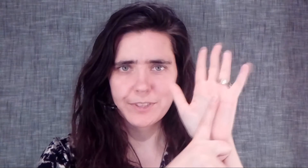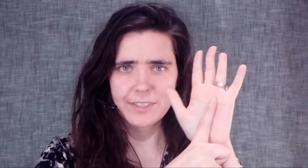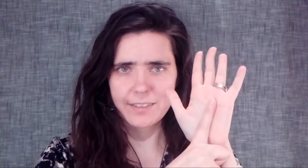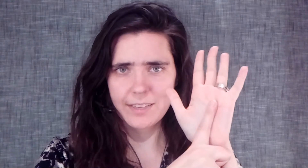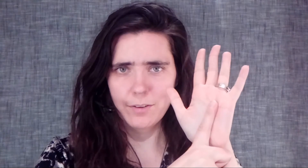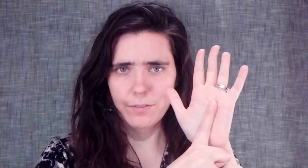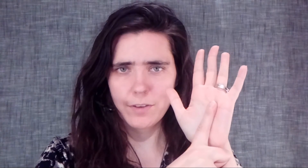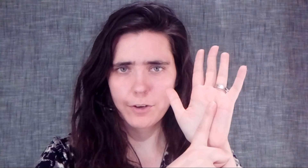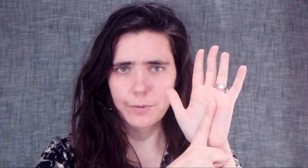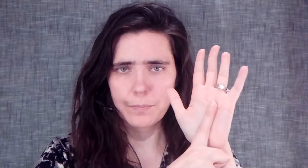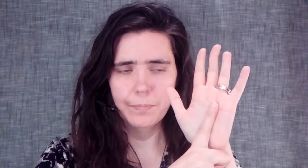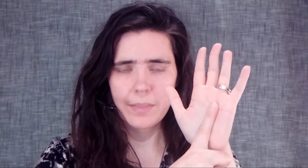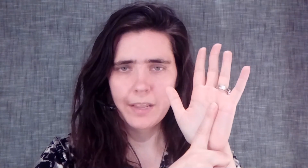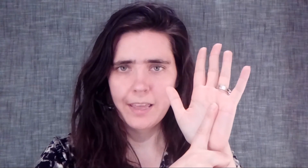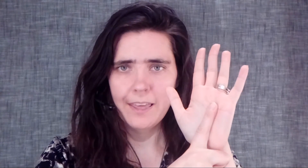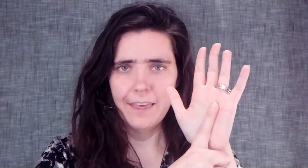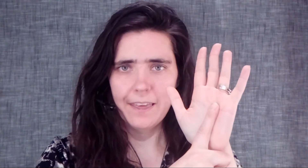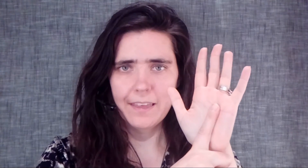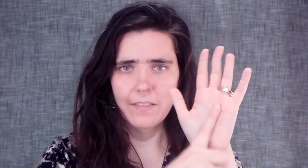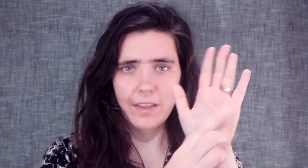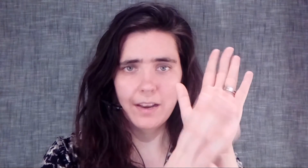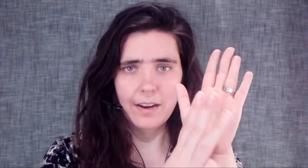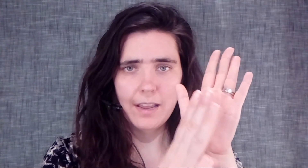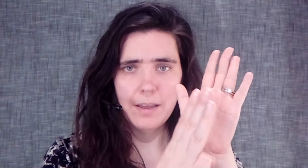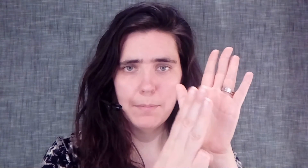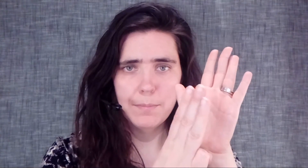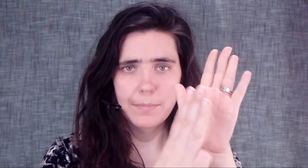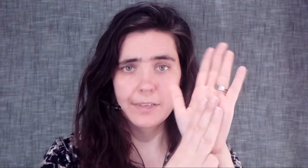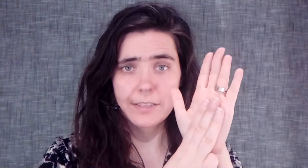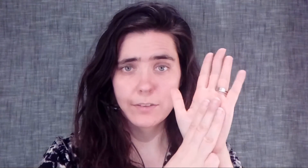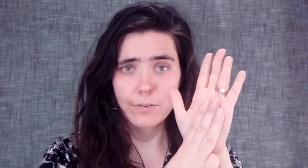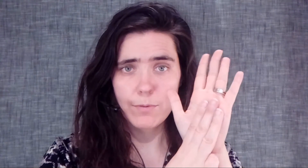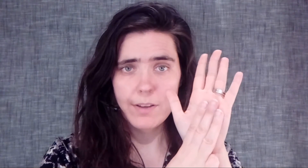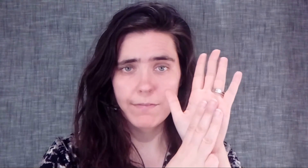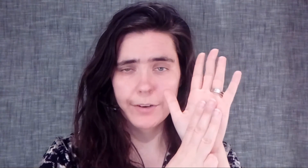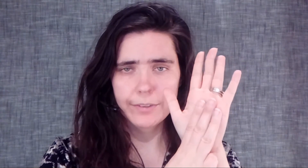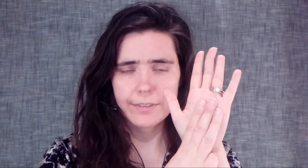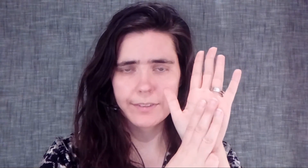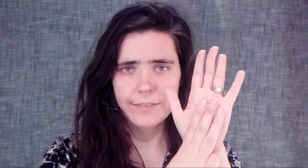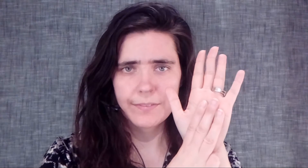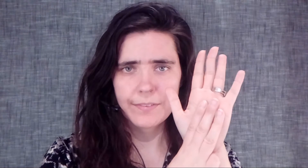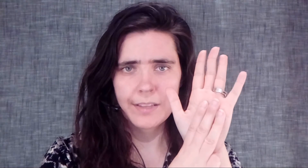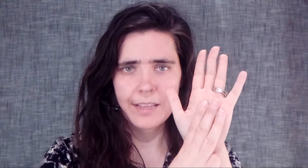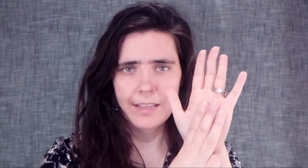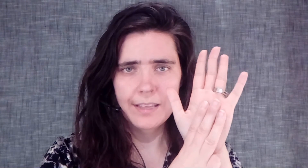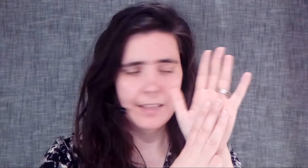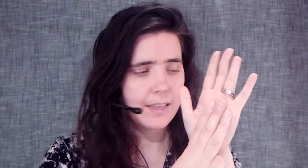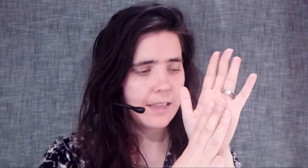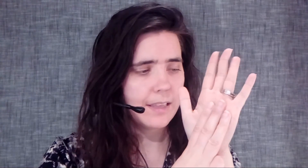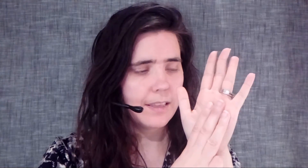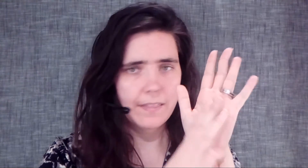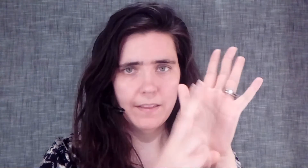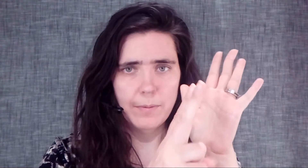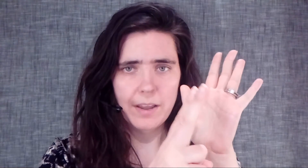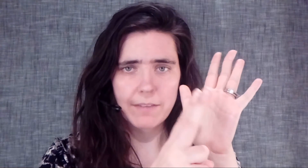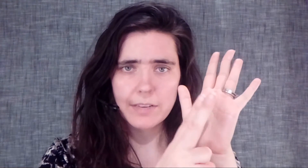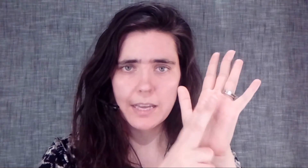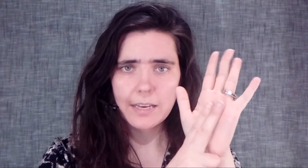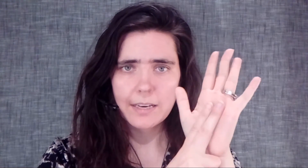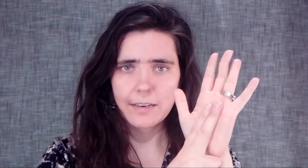just a single finger. And then M is 3 fingers. And then we have N,